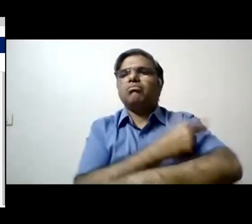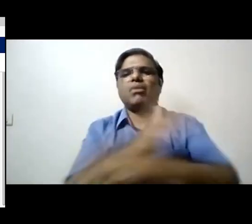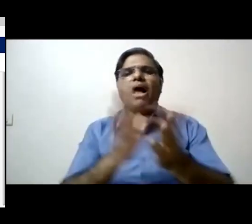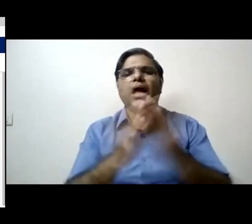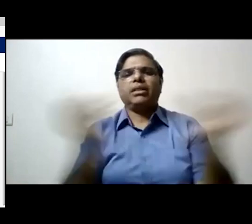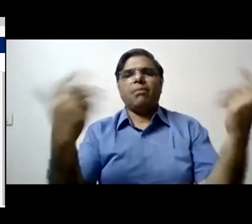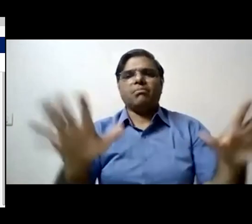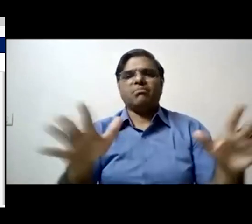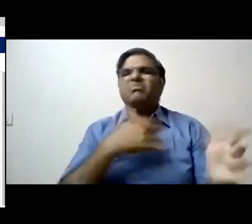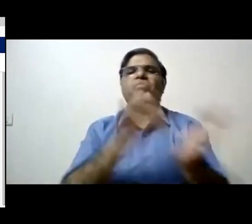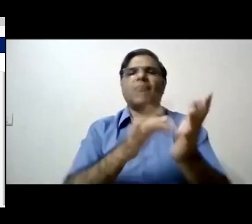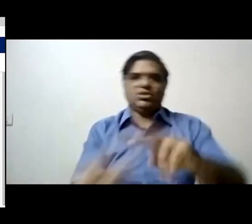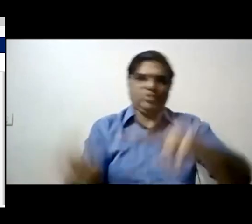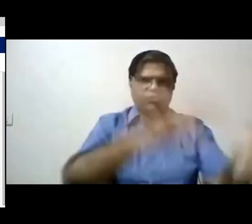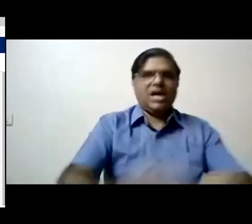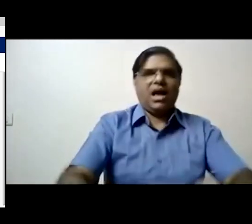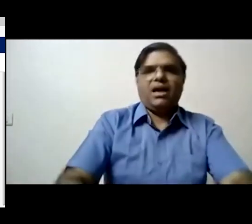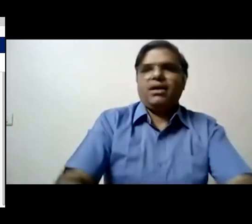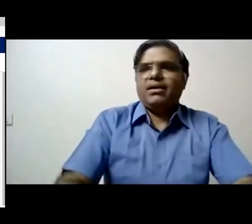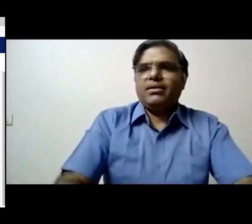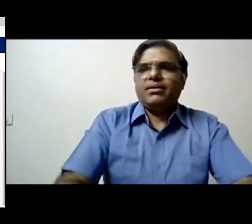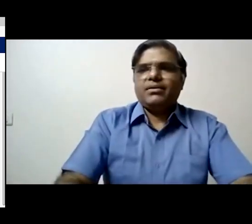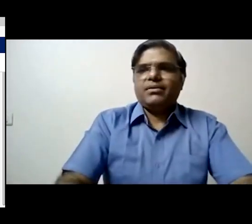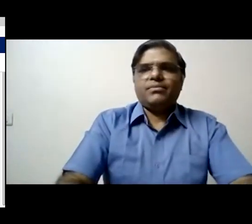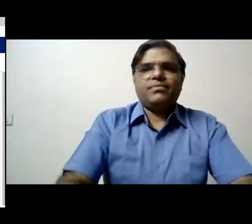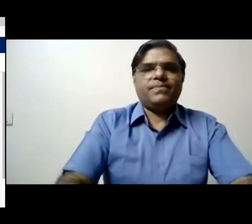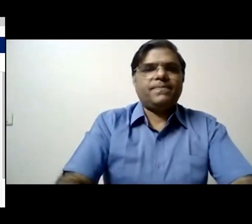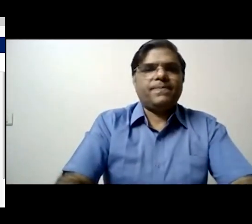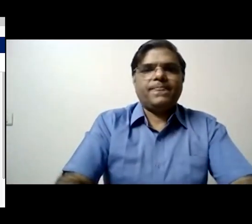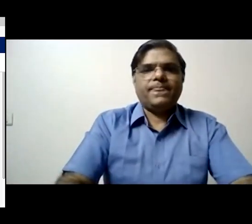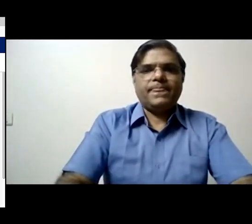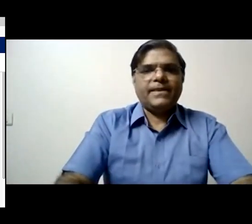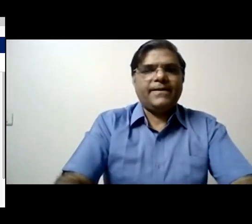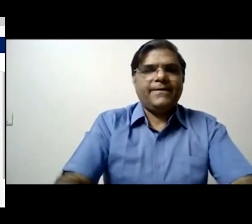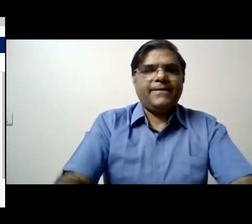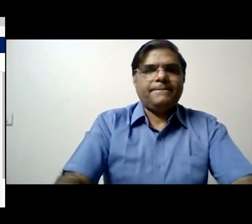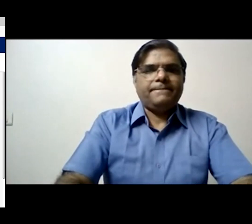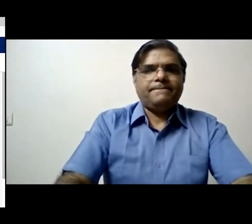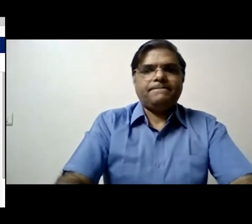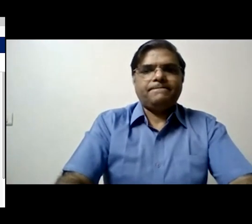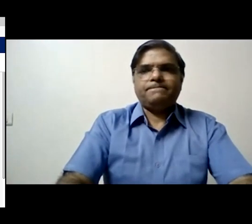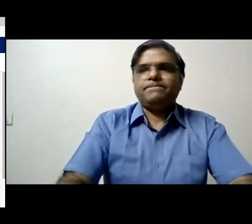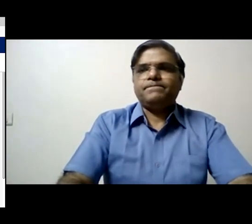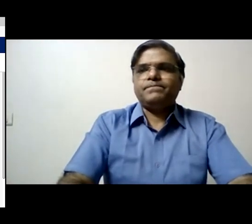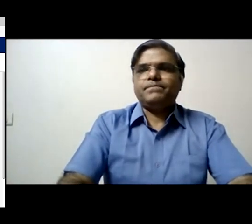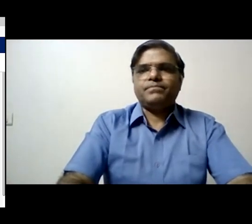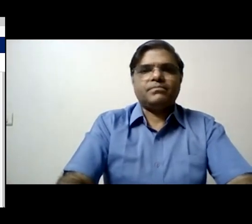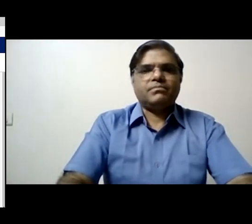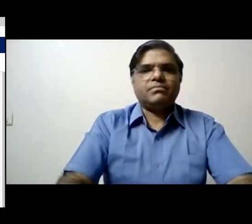So vaccination right now is not available. You can look out for the another dates.